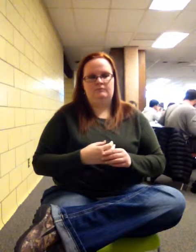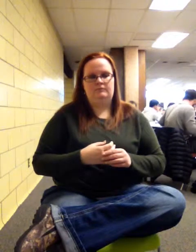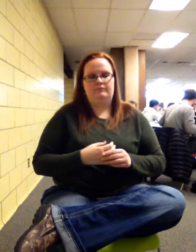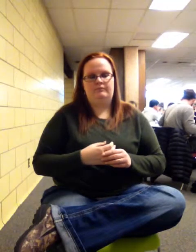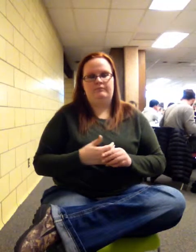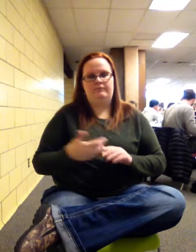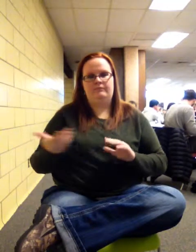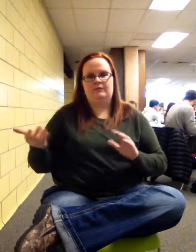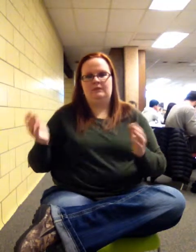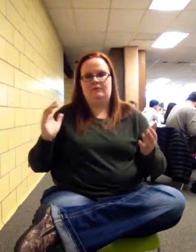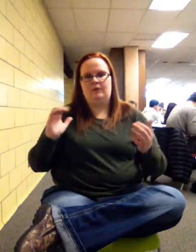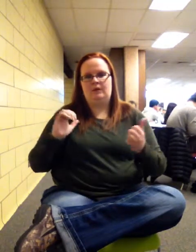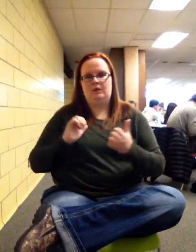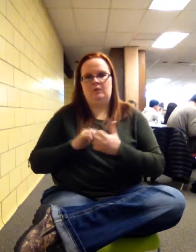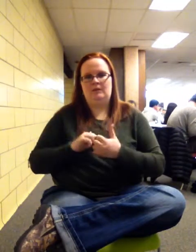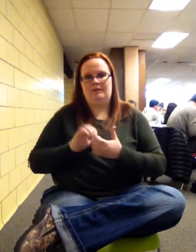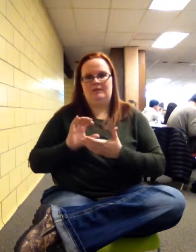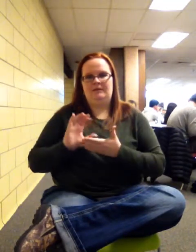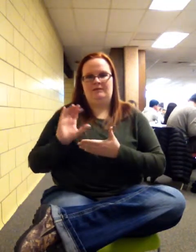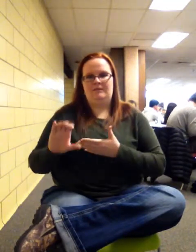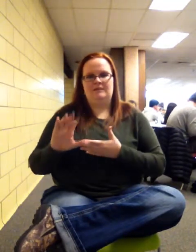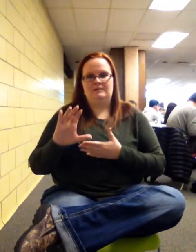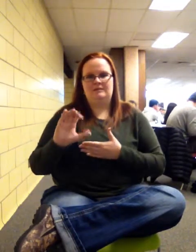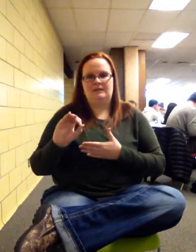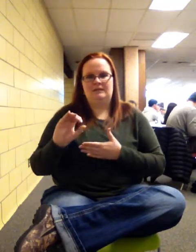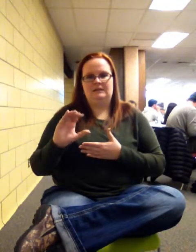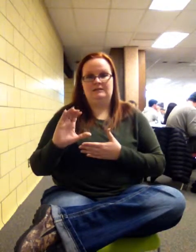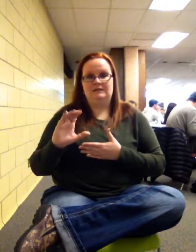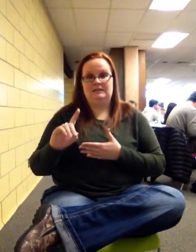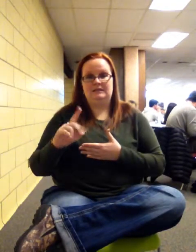versus investing in a CD for 2 years for 7%.